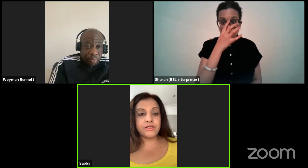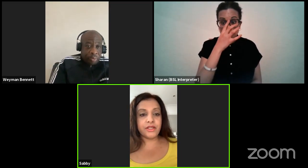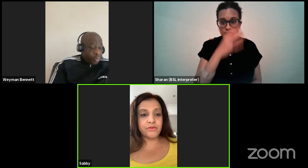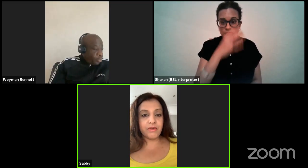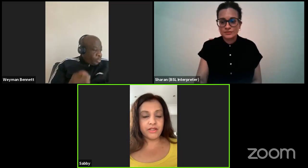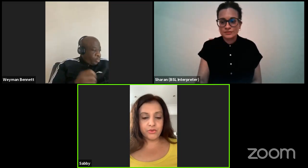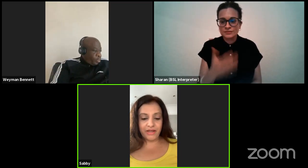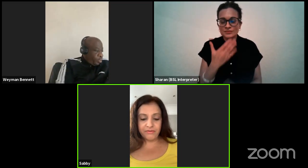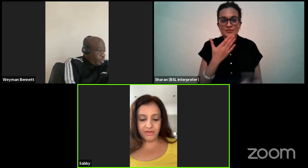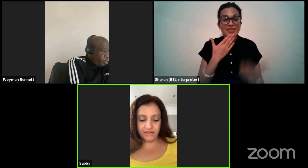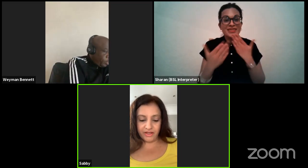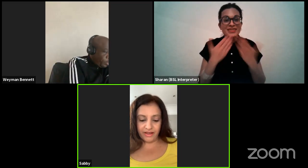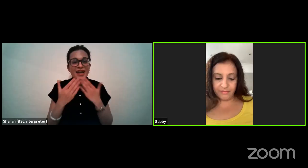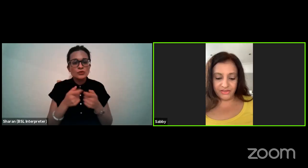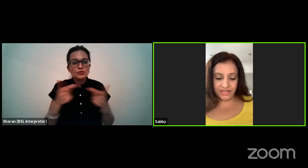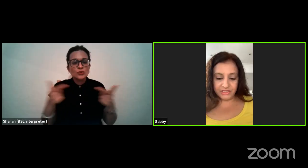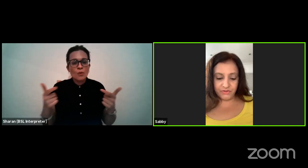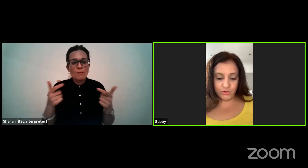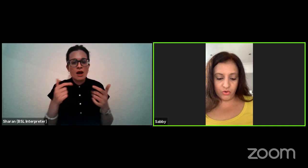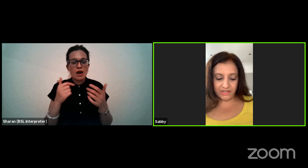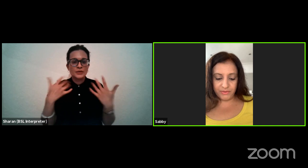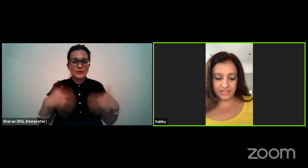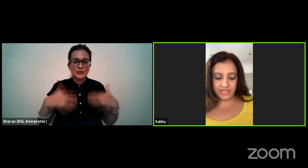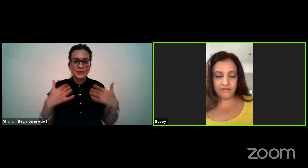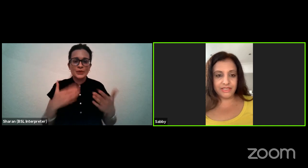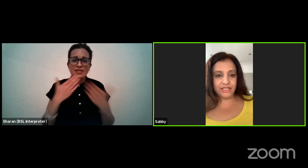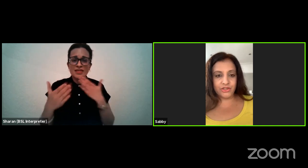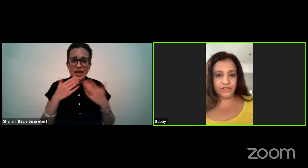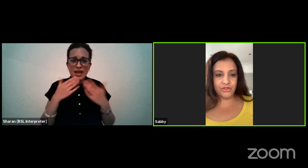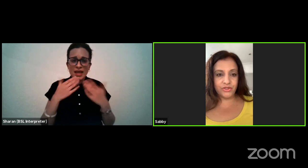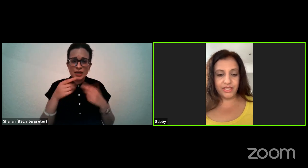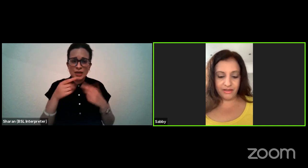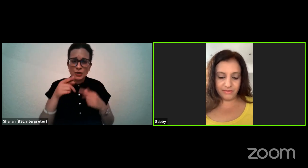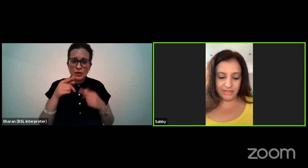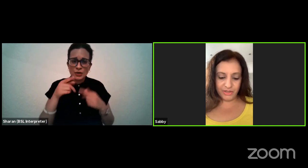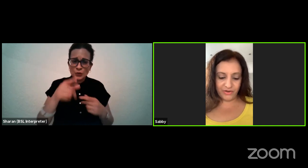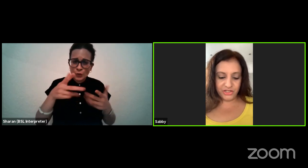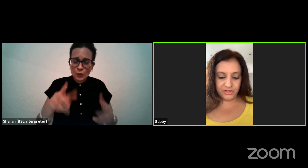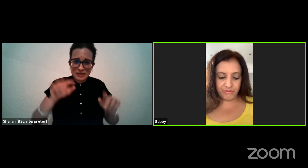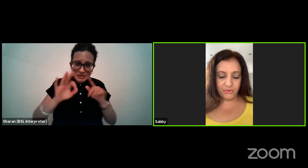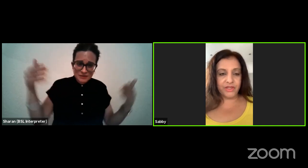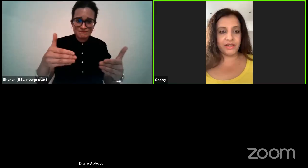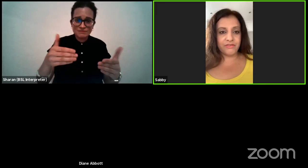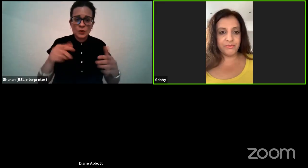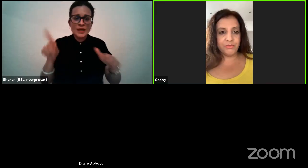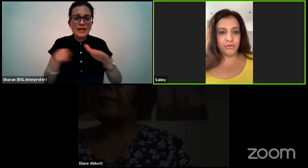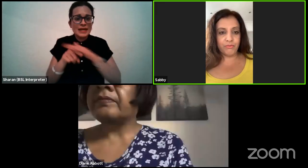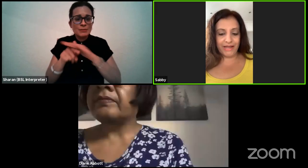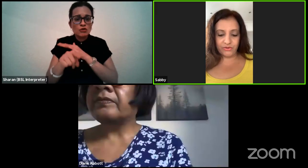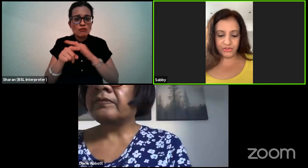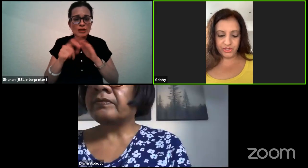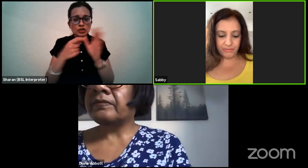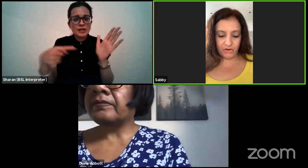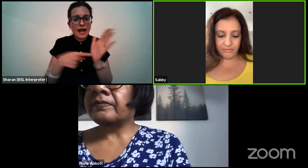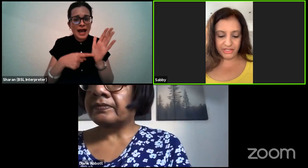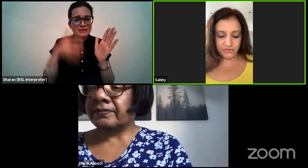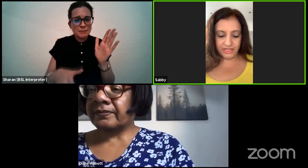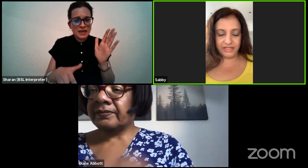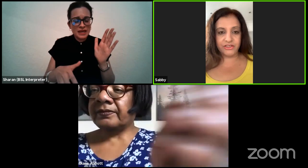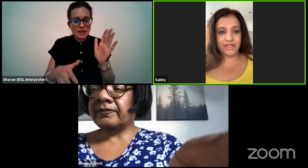Thank you so much, Wayman, and thanks for drawing particular attention to the immigration bill that the government brought back onto